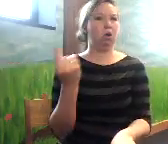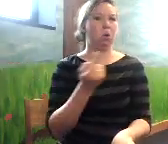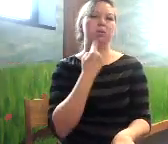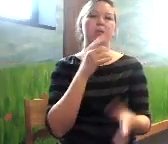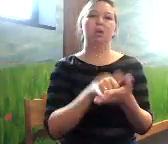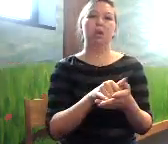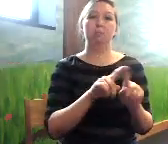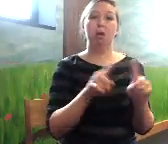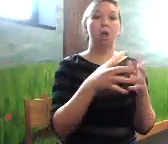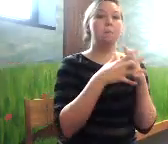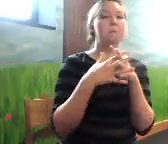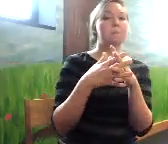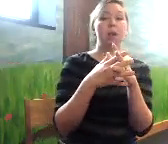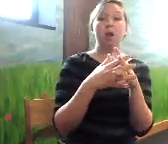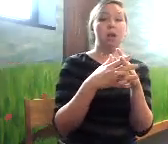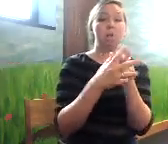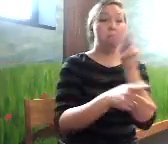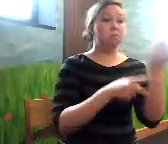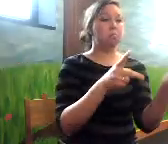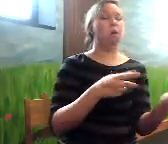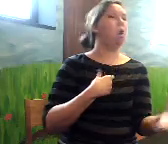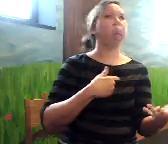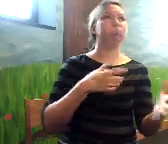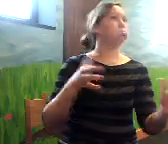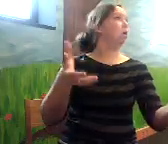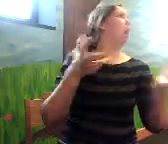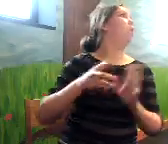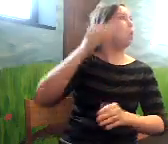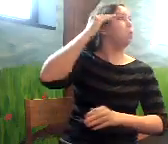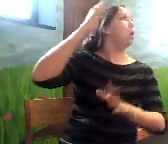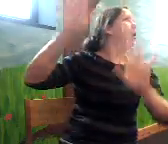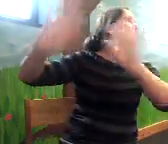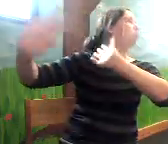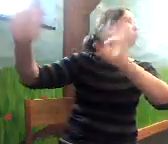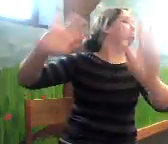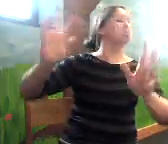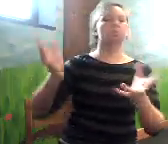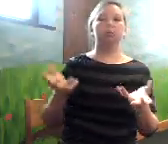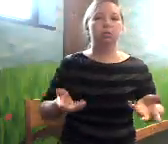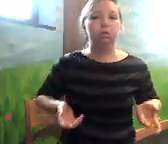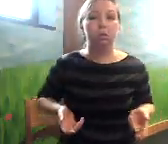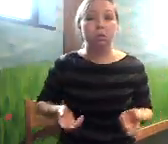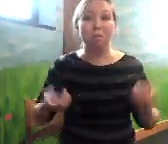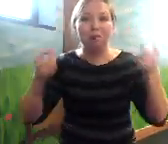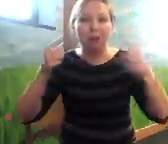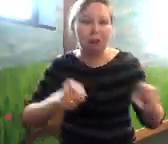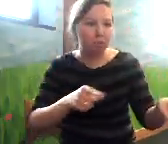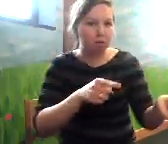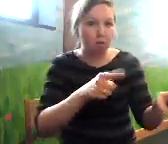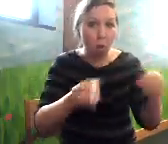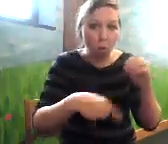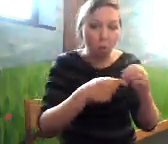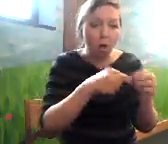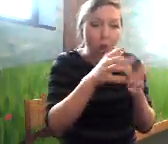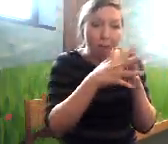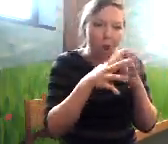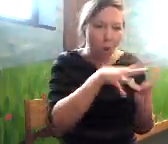war. That all ended in 1968. So 1968 becomes a very